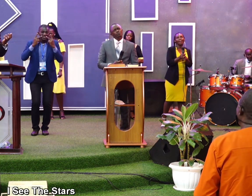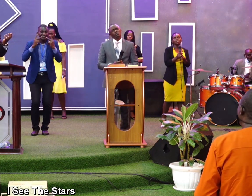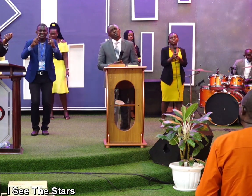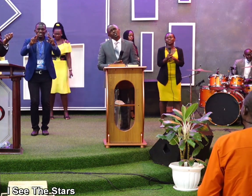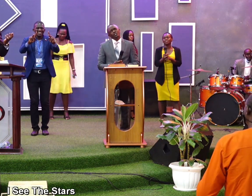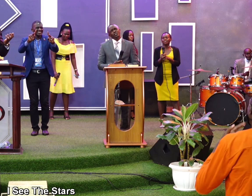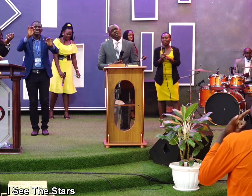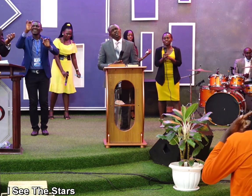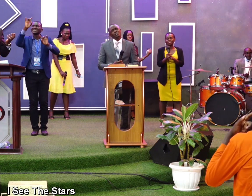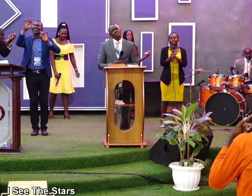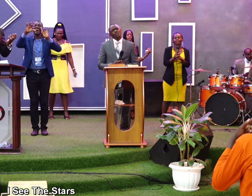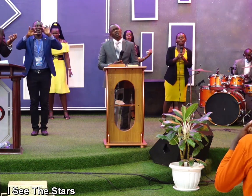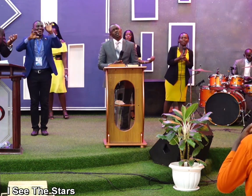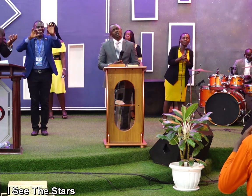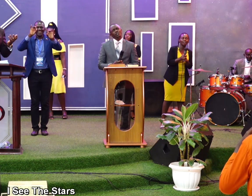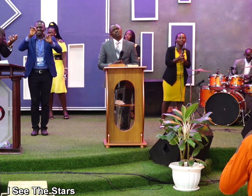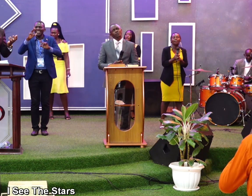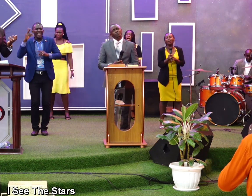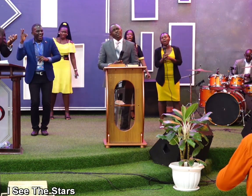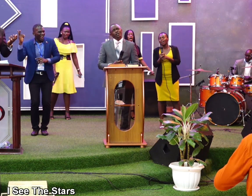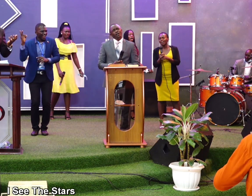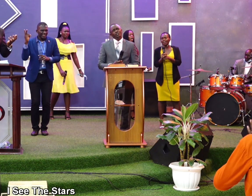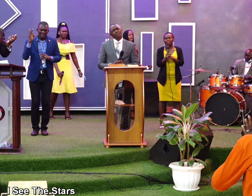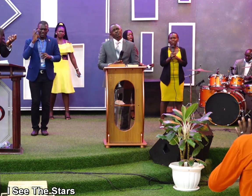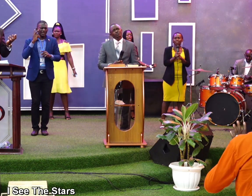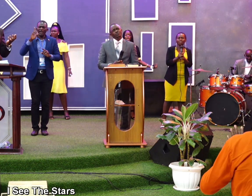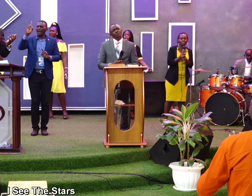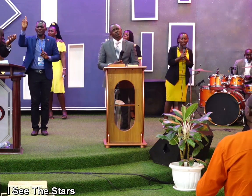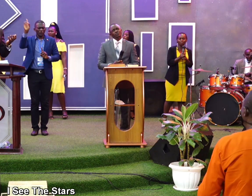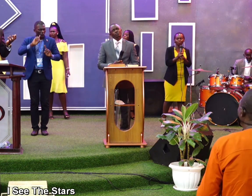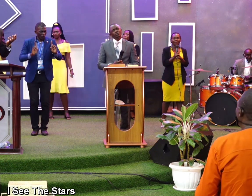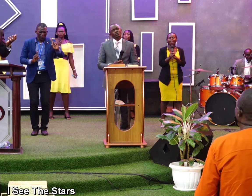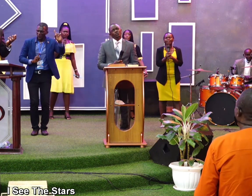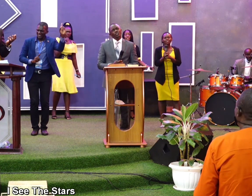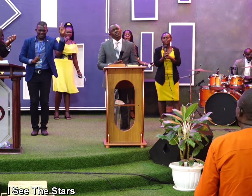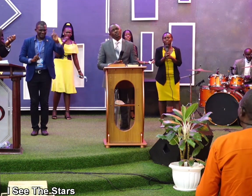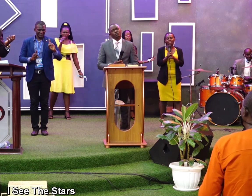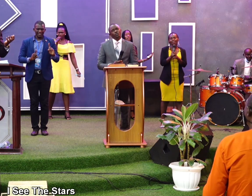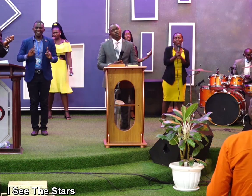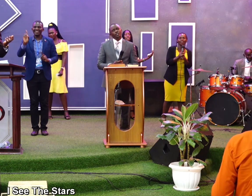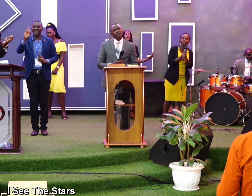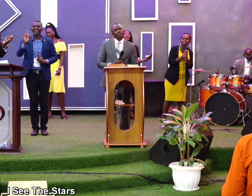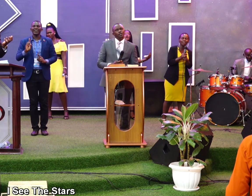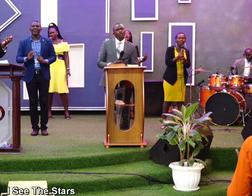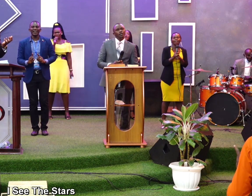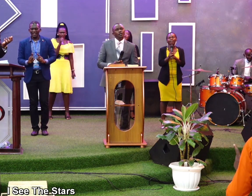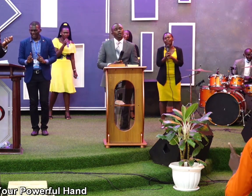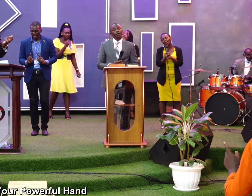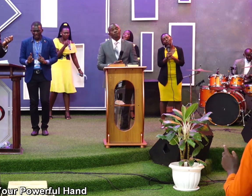made. I see the stars, I hear rolling thunder,